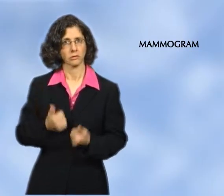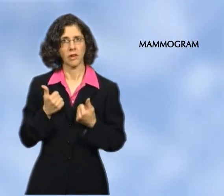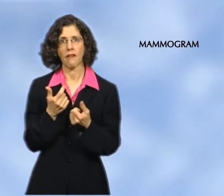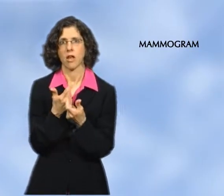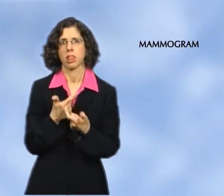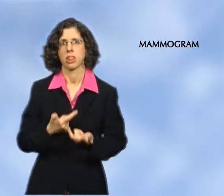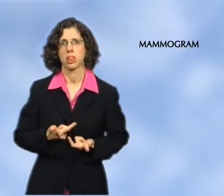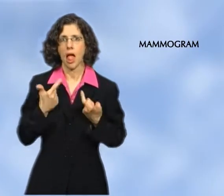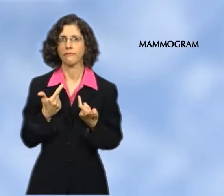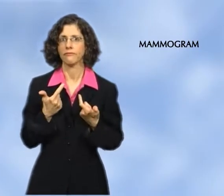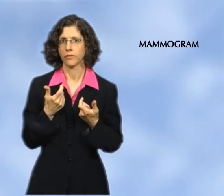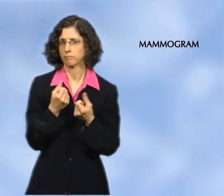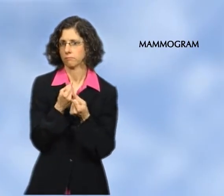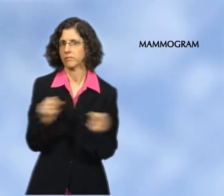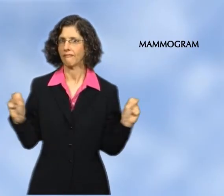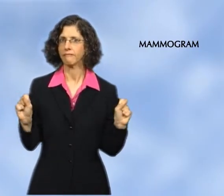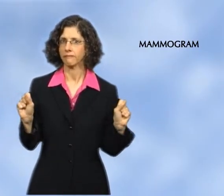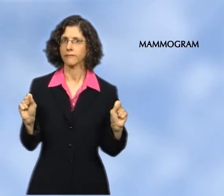and could save your life.